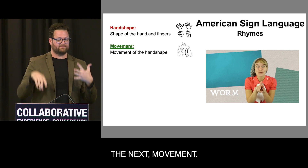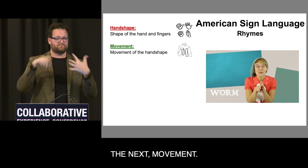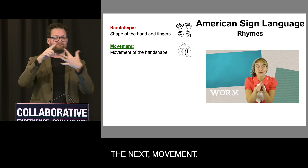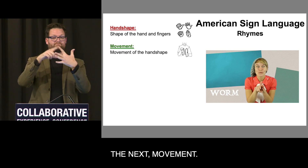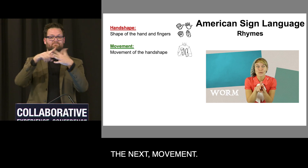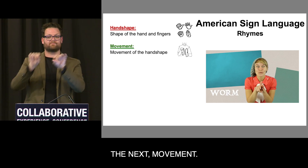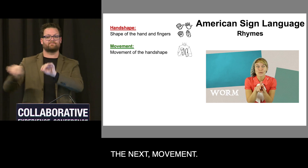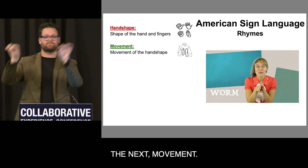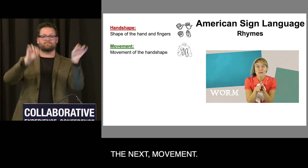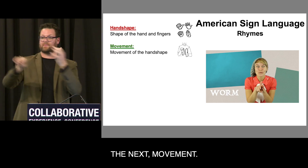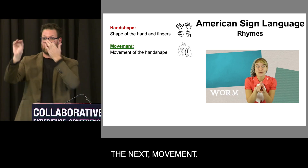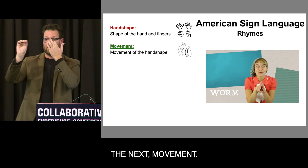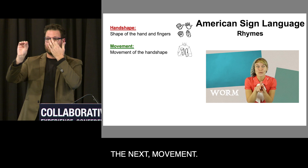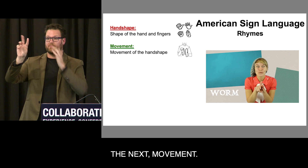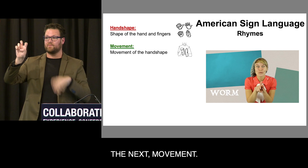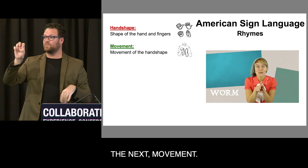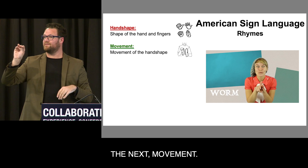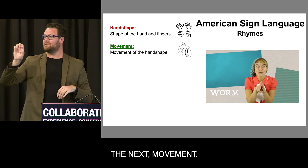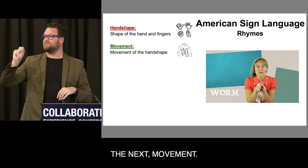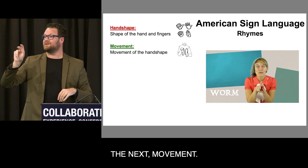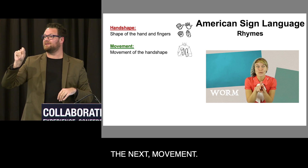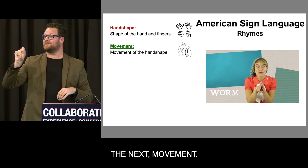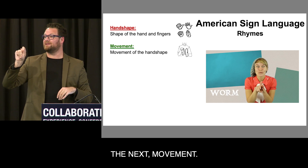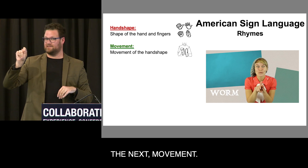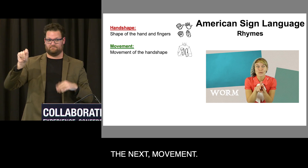next, movement.